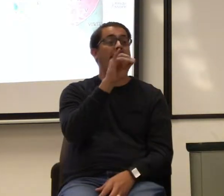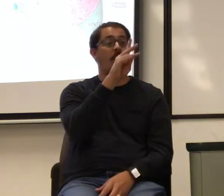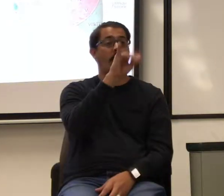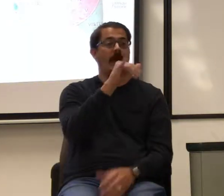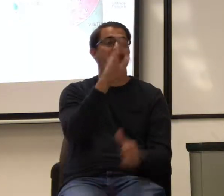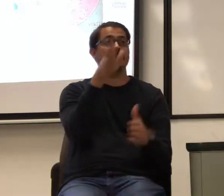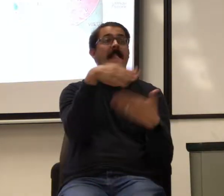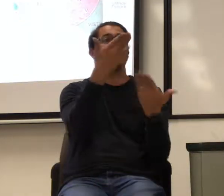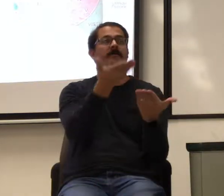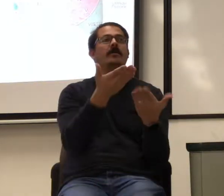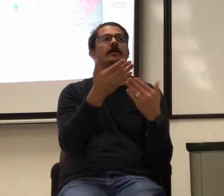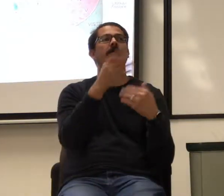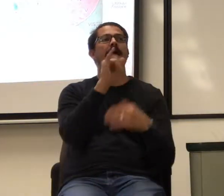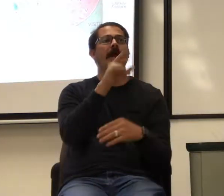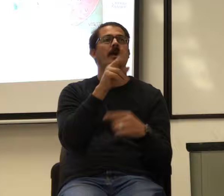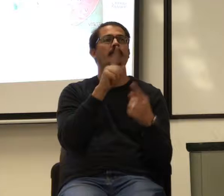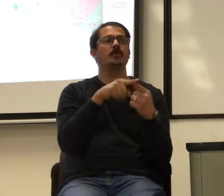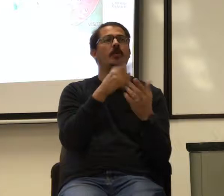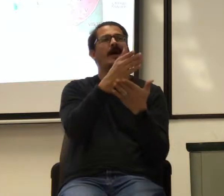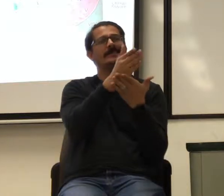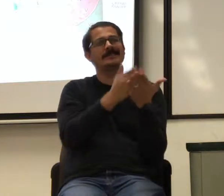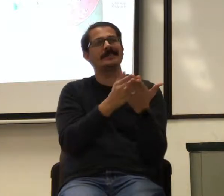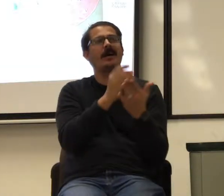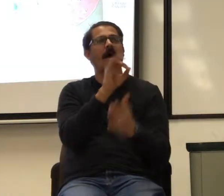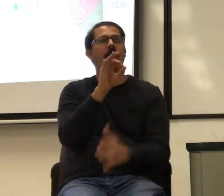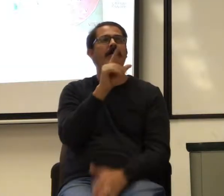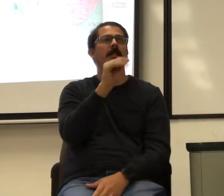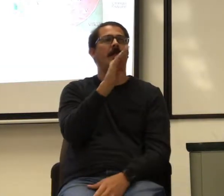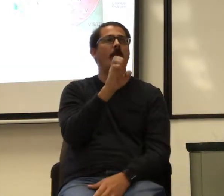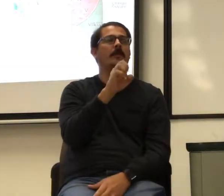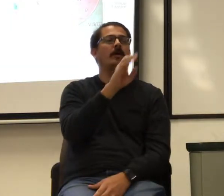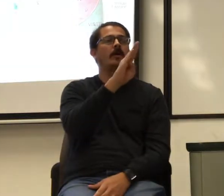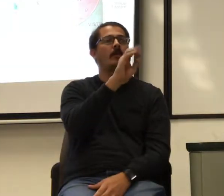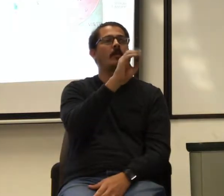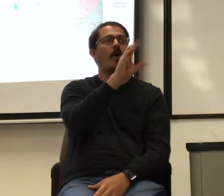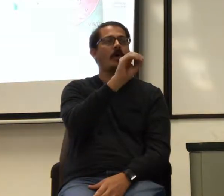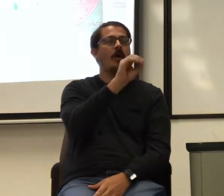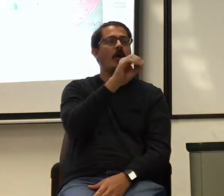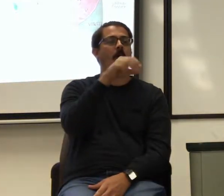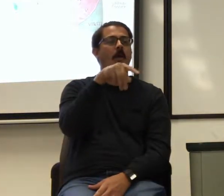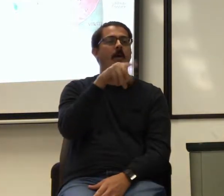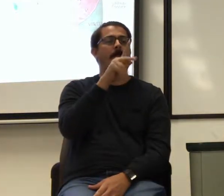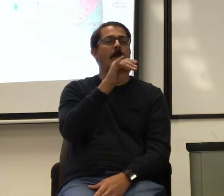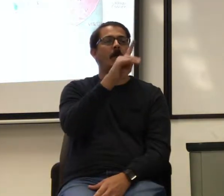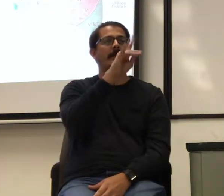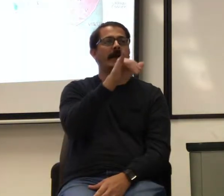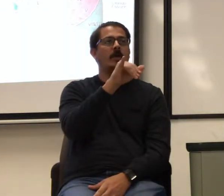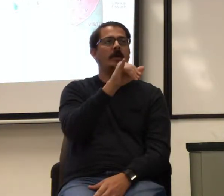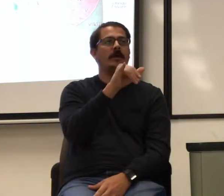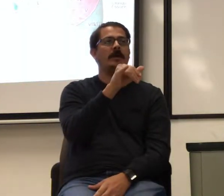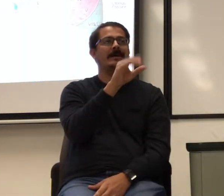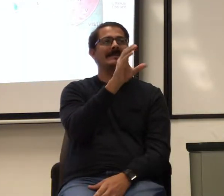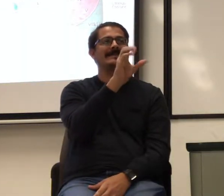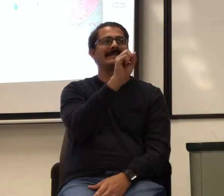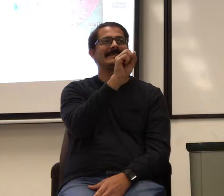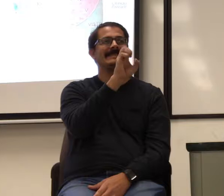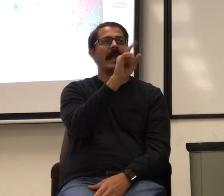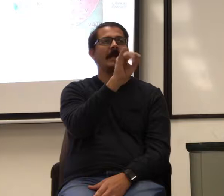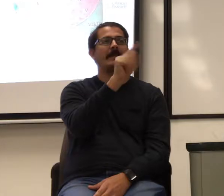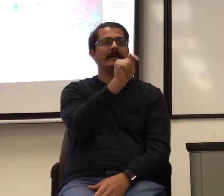to a segment of a lobe. We call them bronchopulmonary segments, so also known as